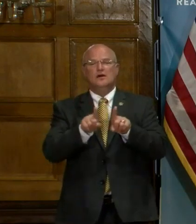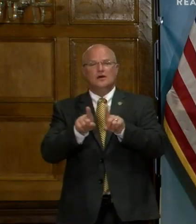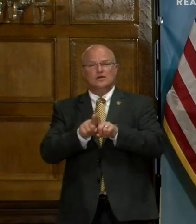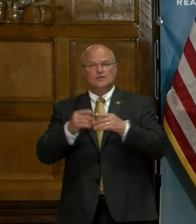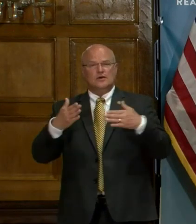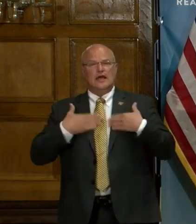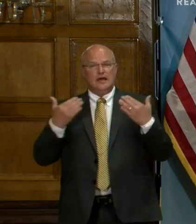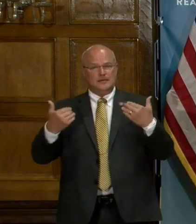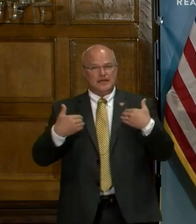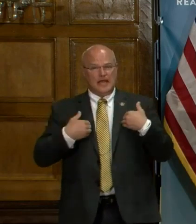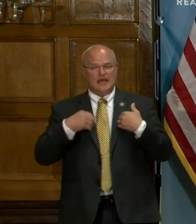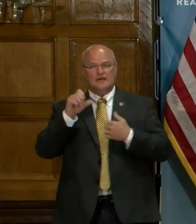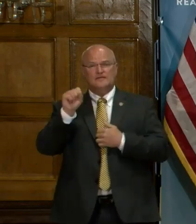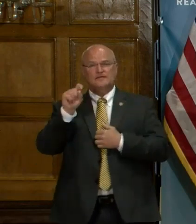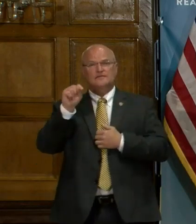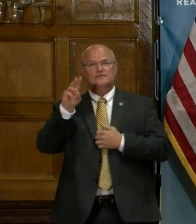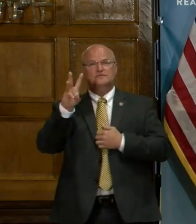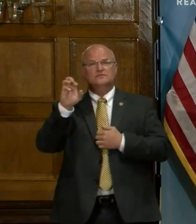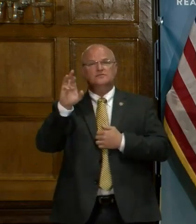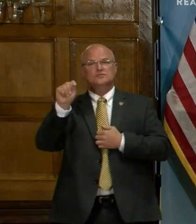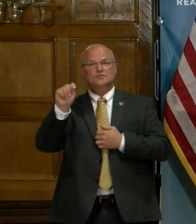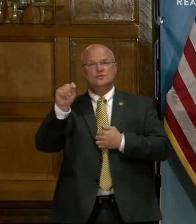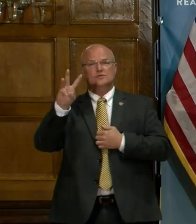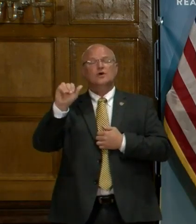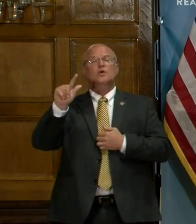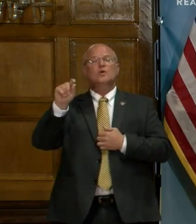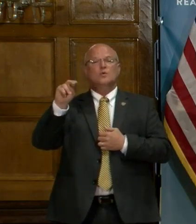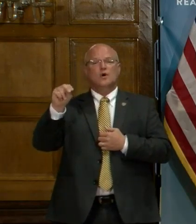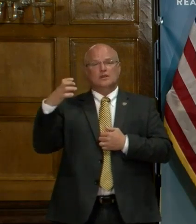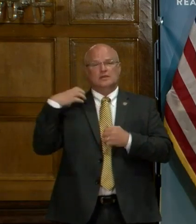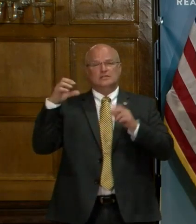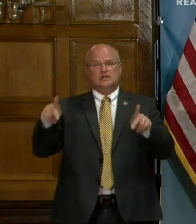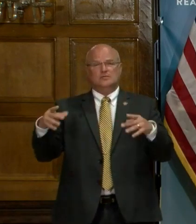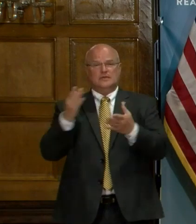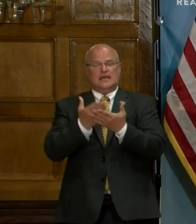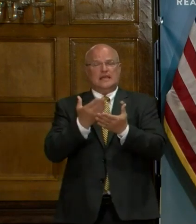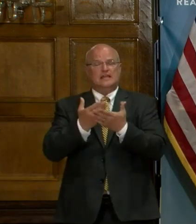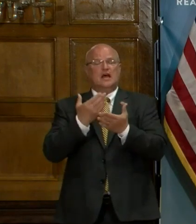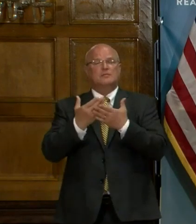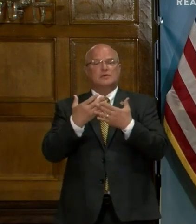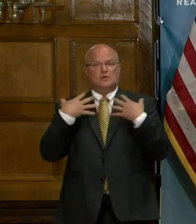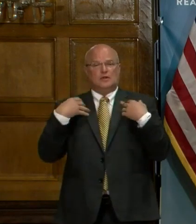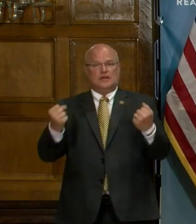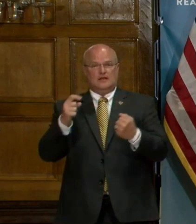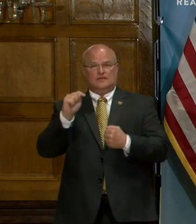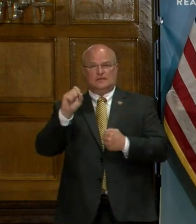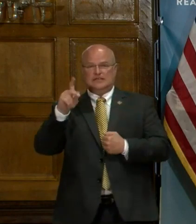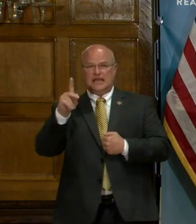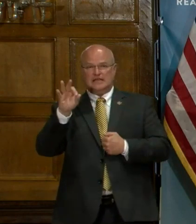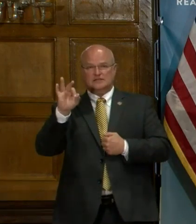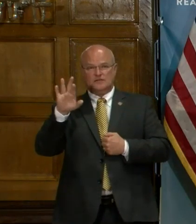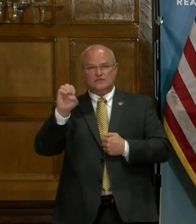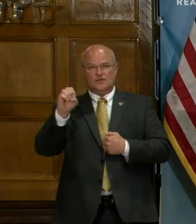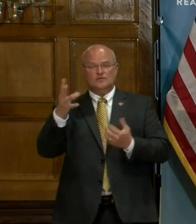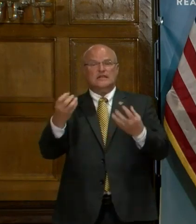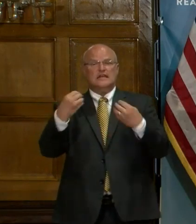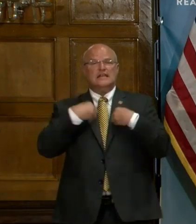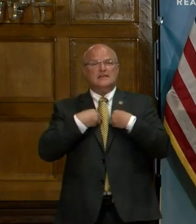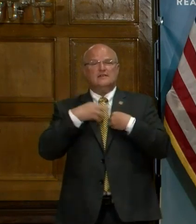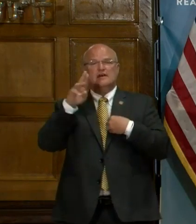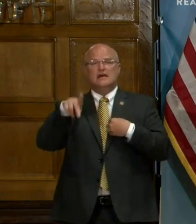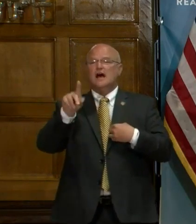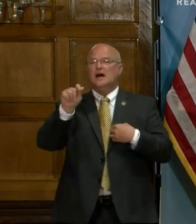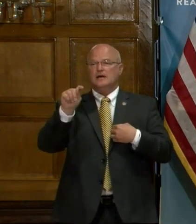also pleased to have Stuart Walton, our chairman of the Economic Recovery Task Force, to give us an update as